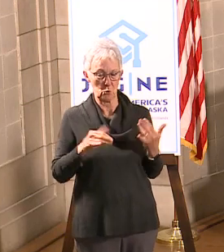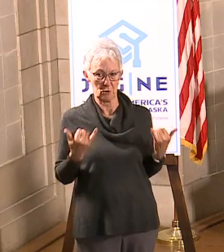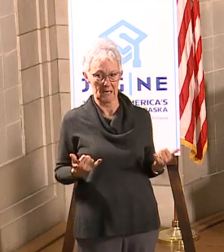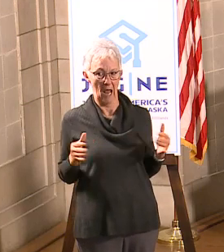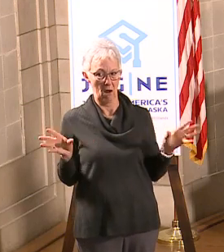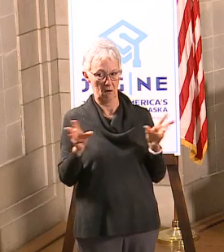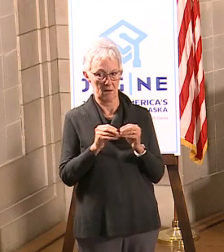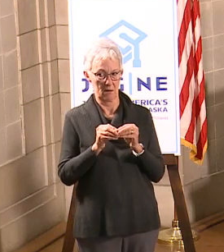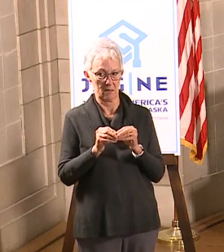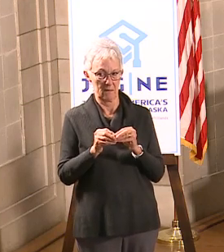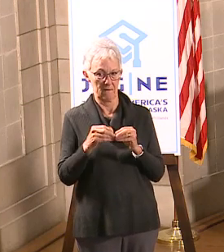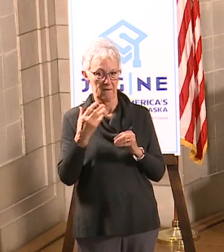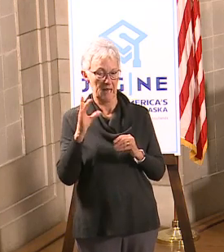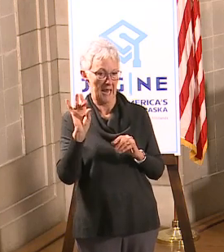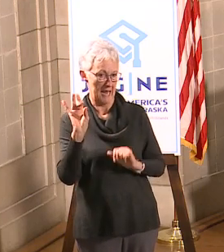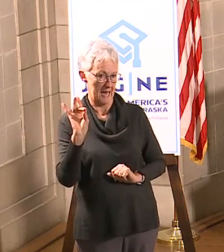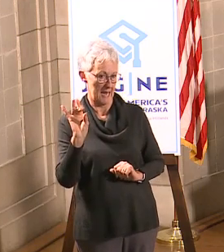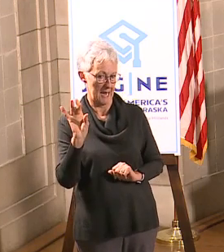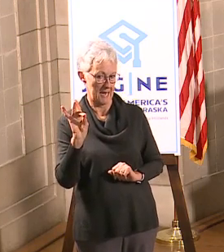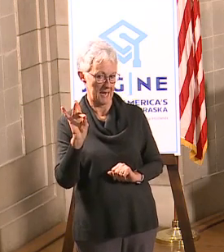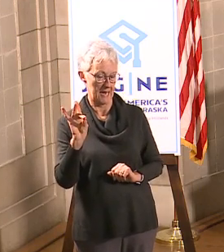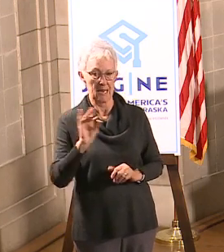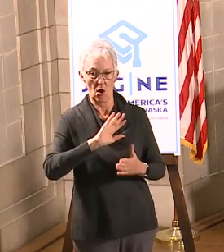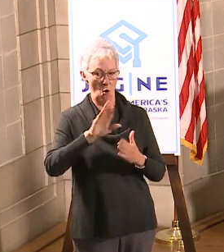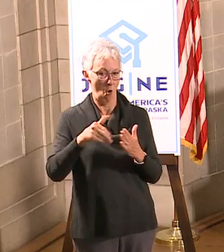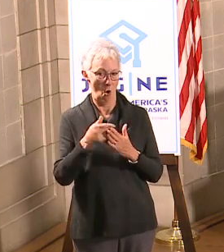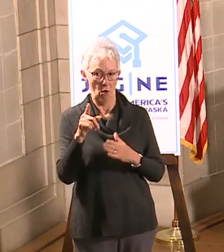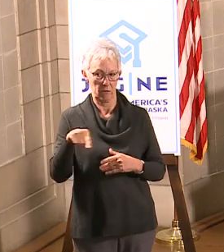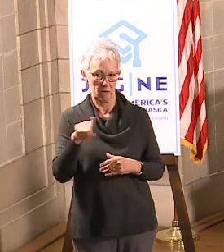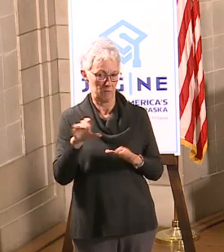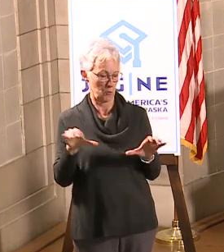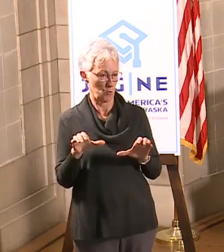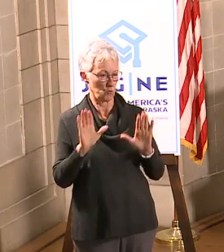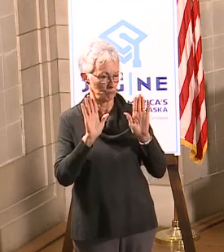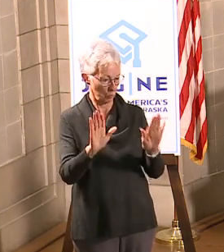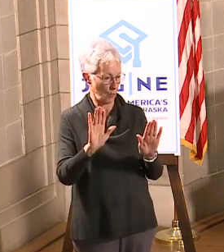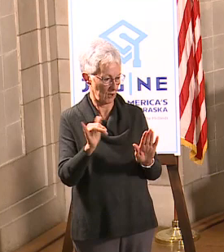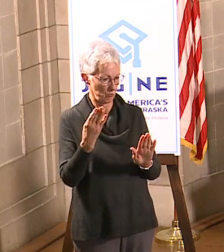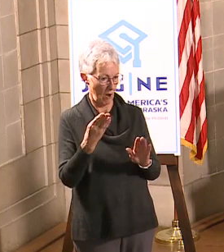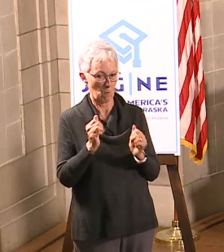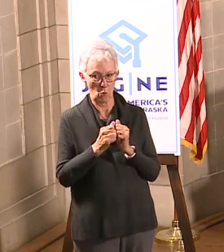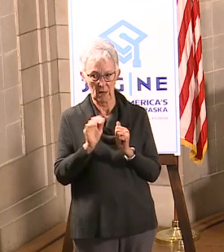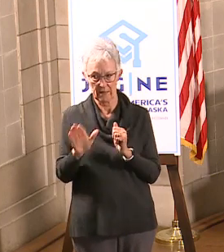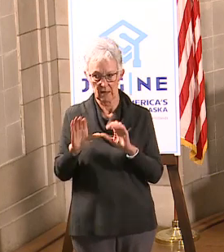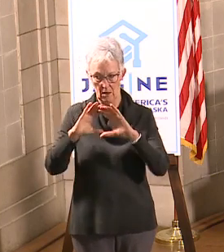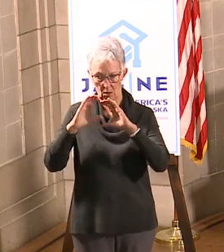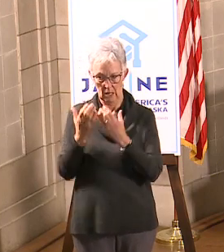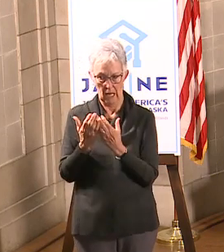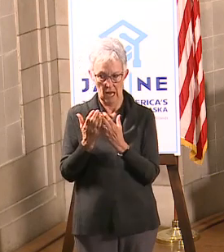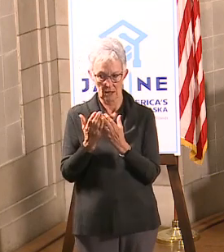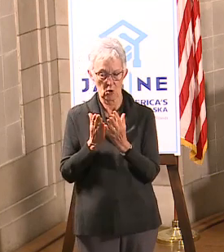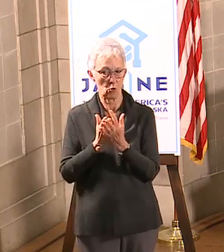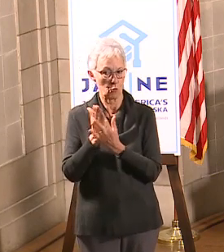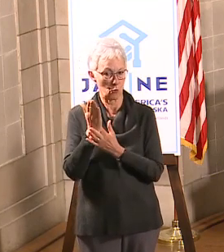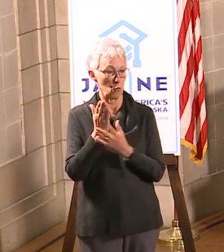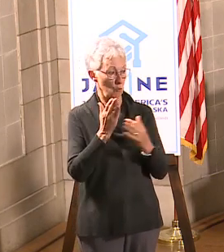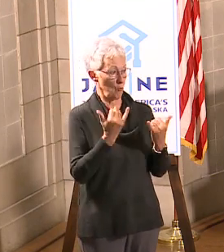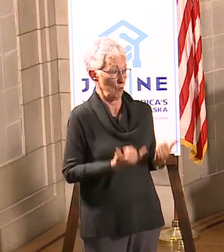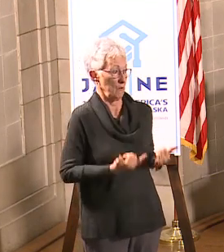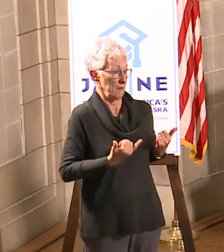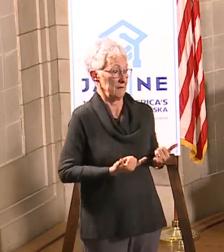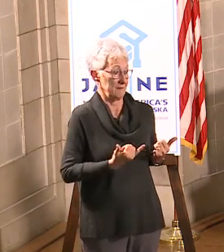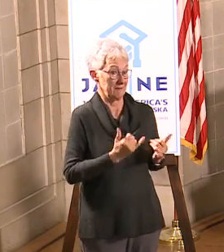8. Of our JAG career specialists, all have done a great job with their classes and programming in the schools through pandemic